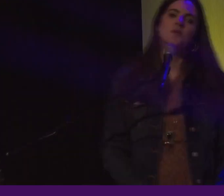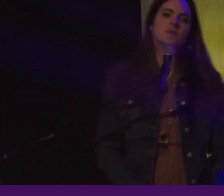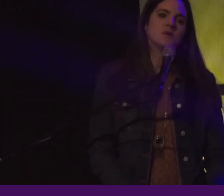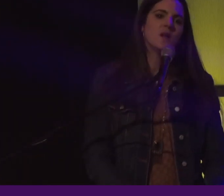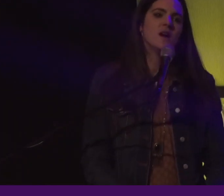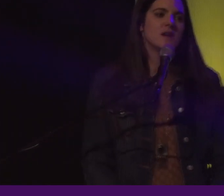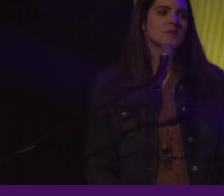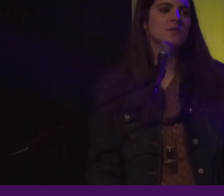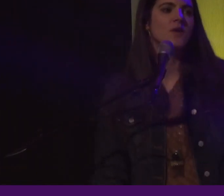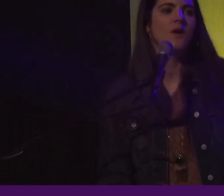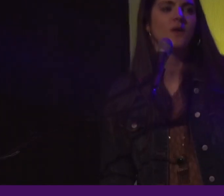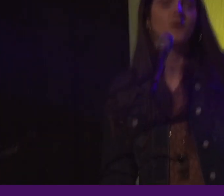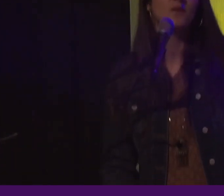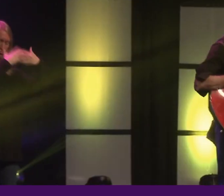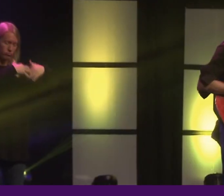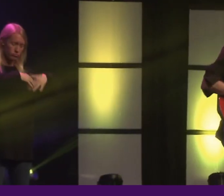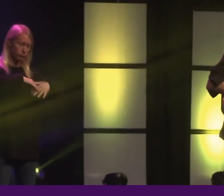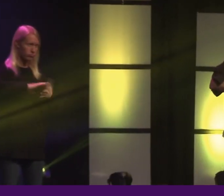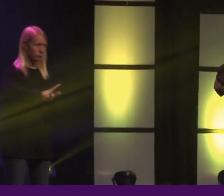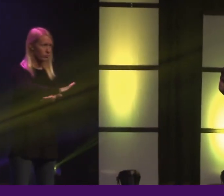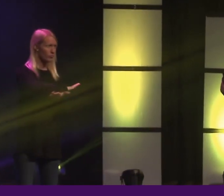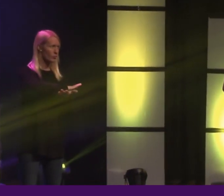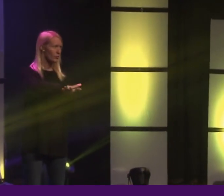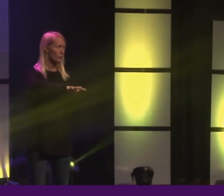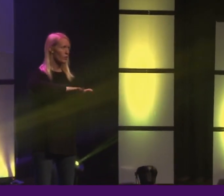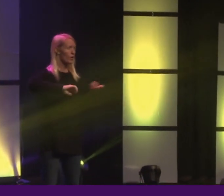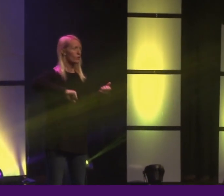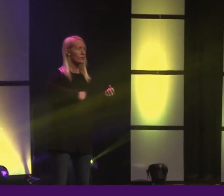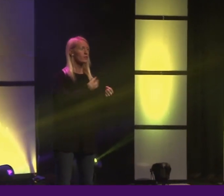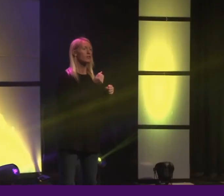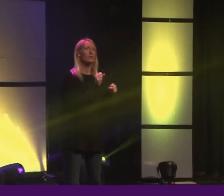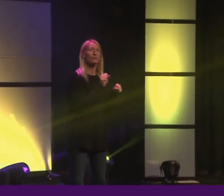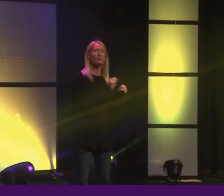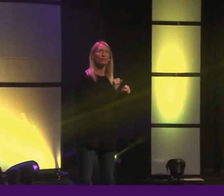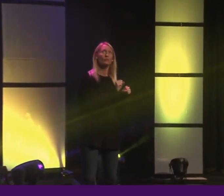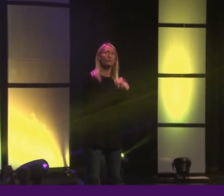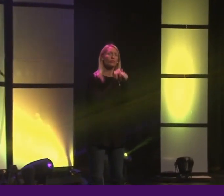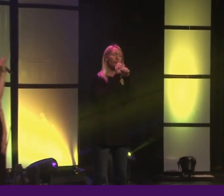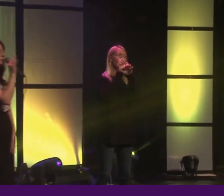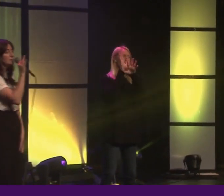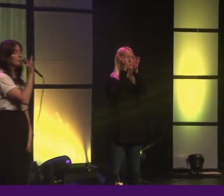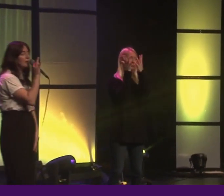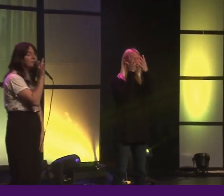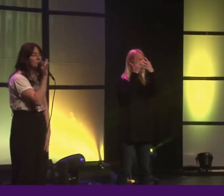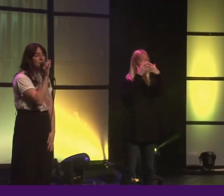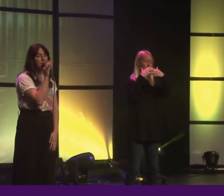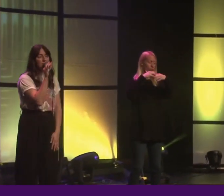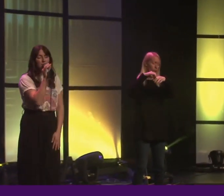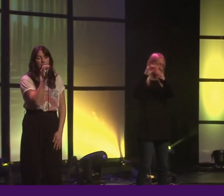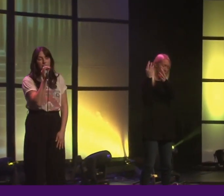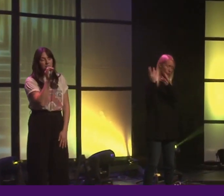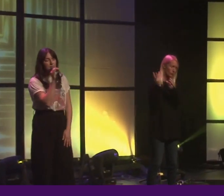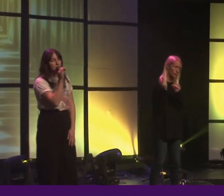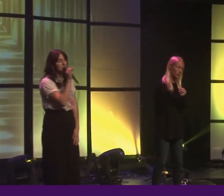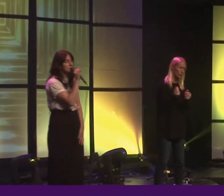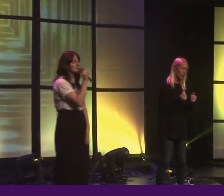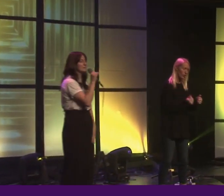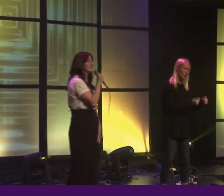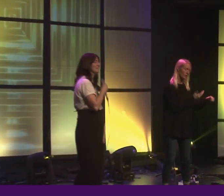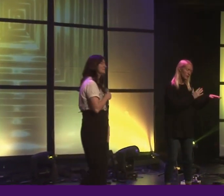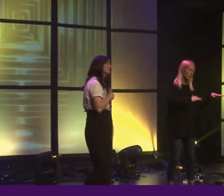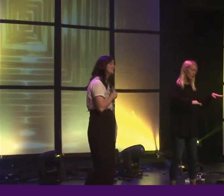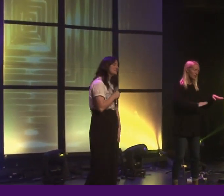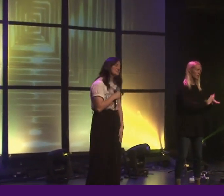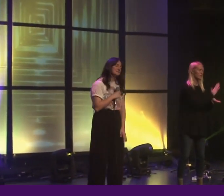should tumble and fall, and the mountain should crumble to